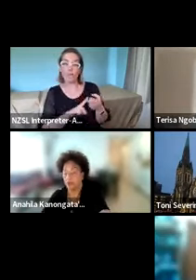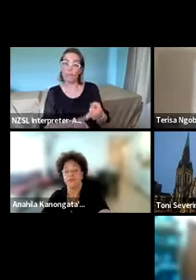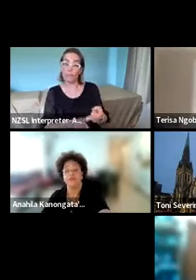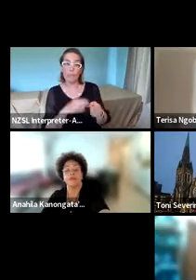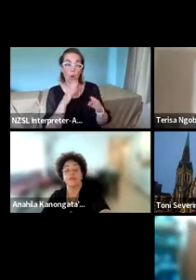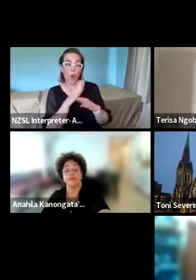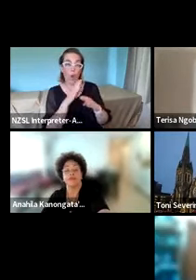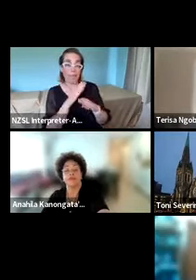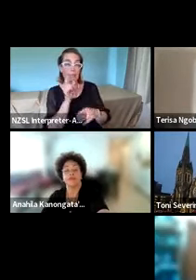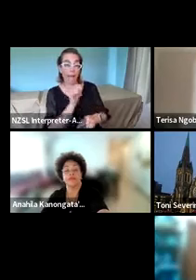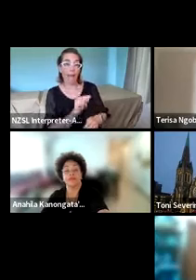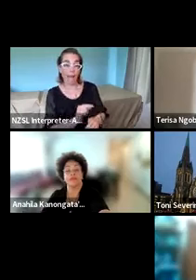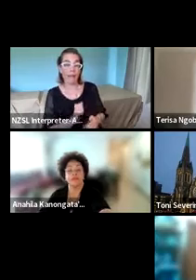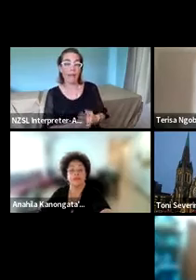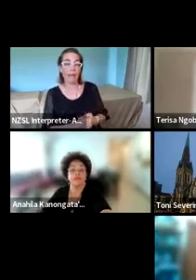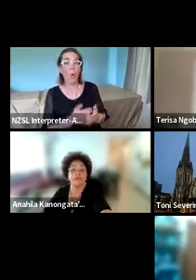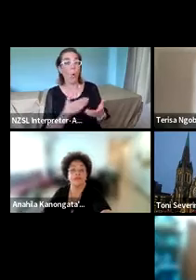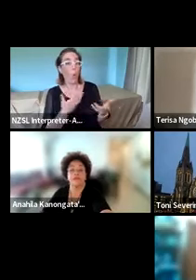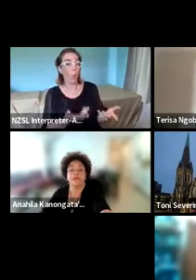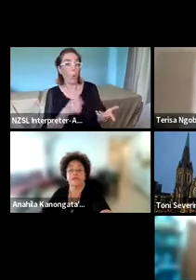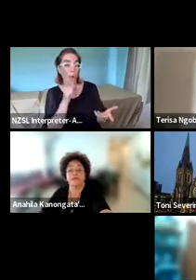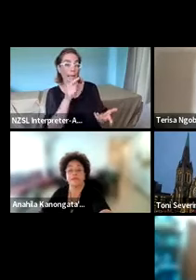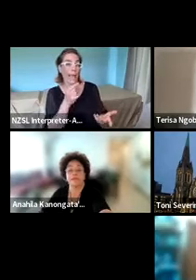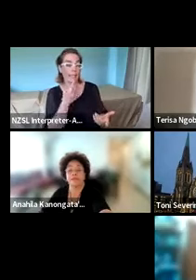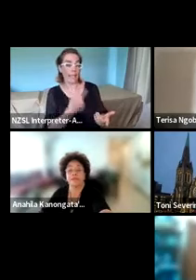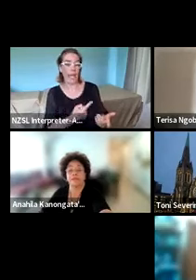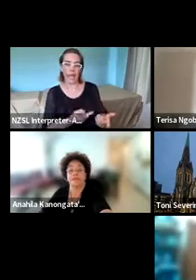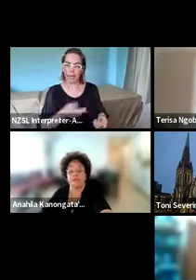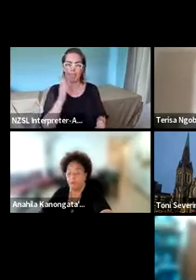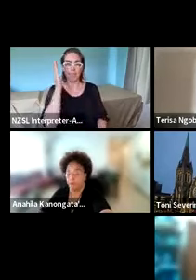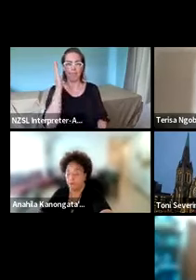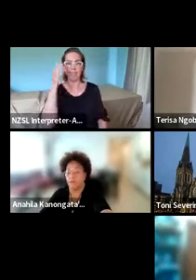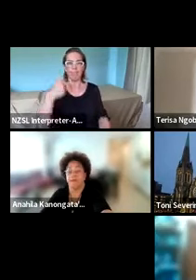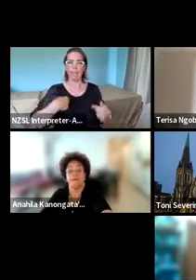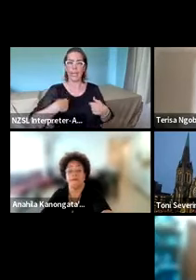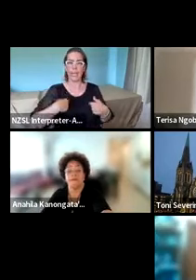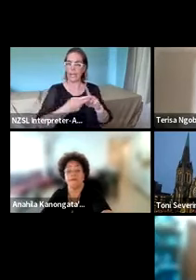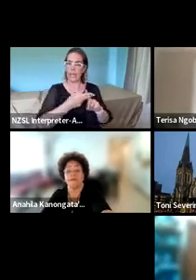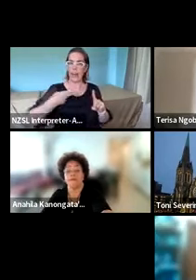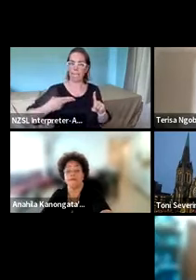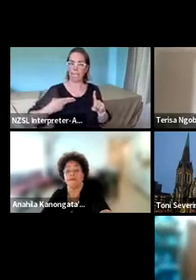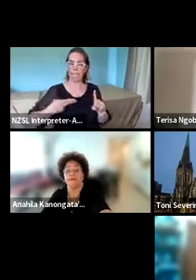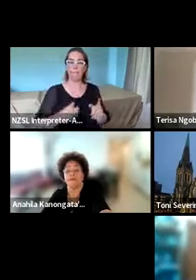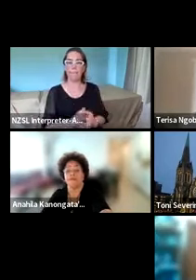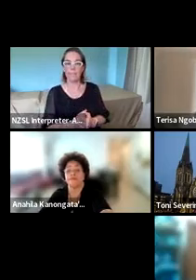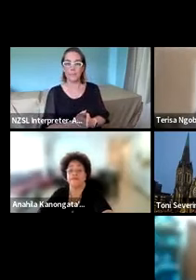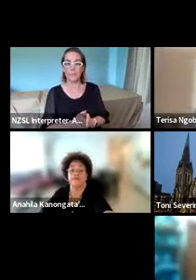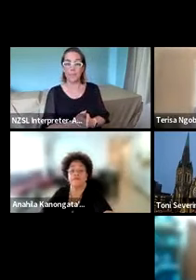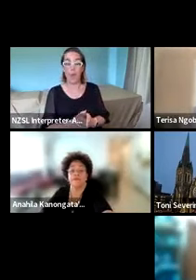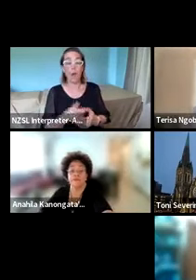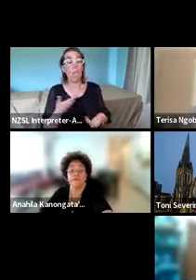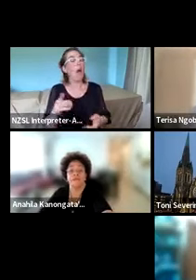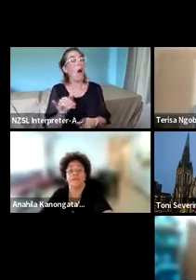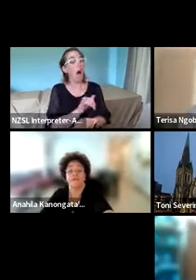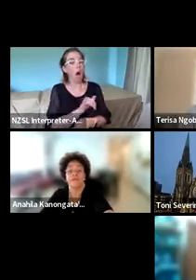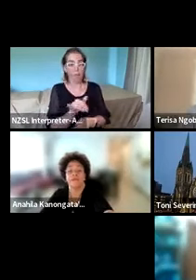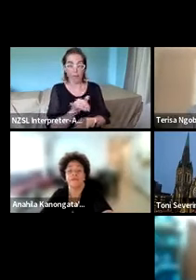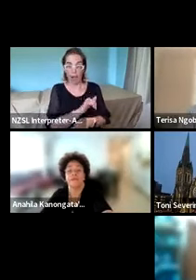complainant could remain anonymous, or they could identify themselves. However, I think that regardless of that,